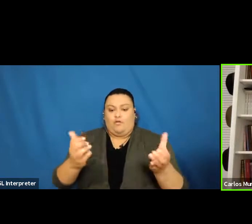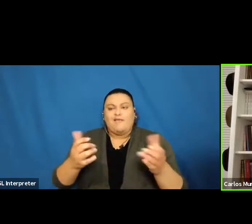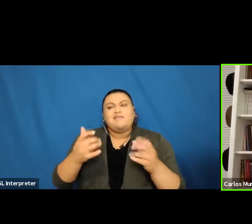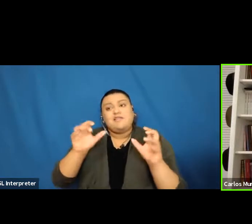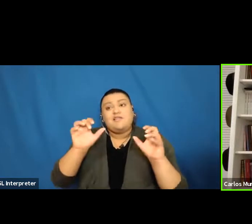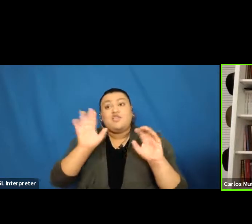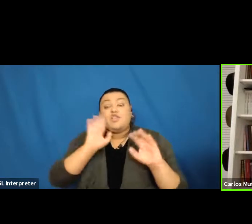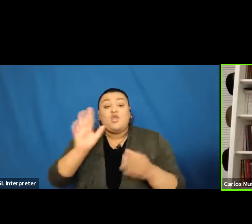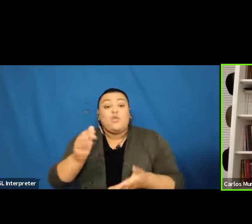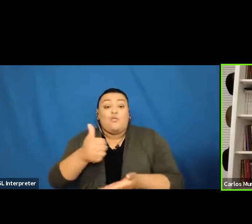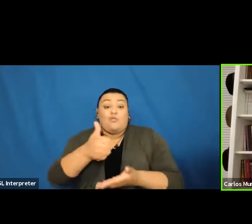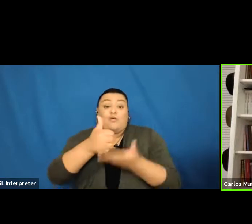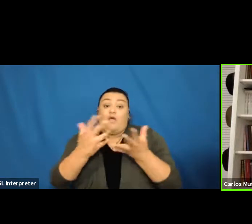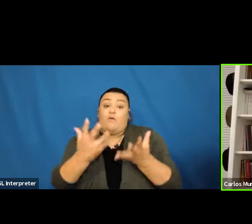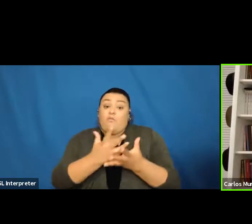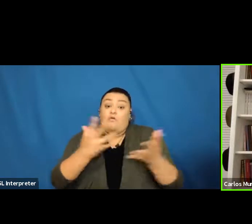developing